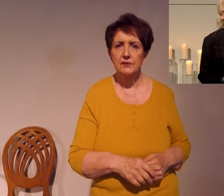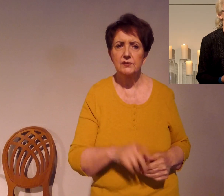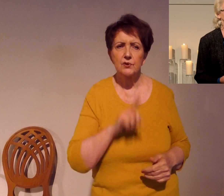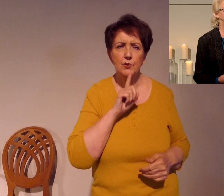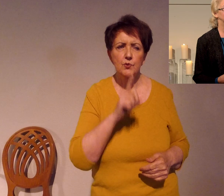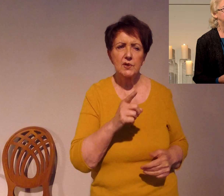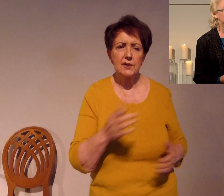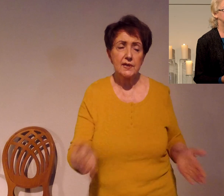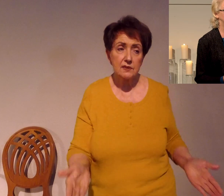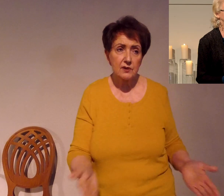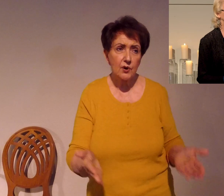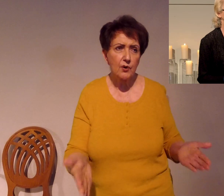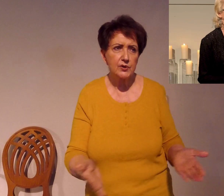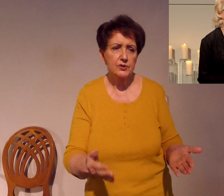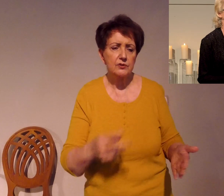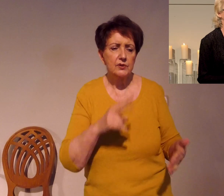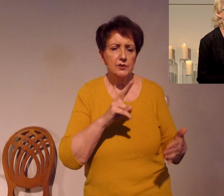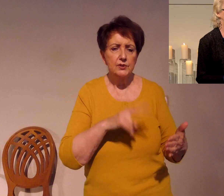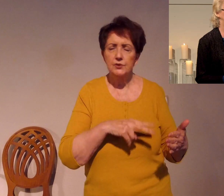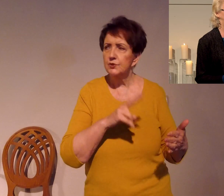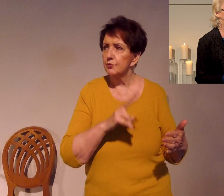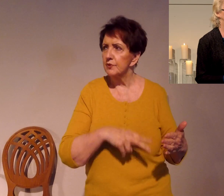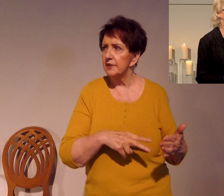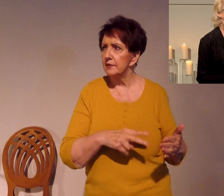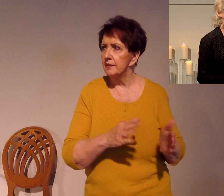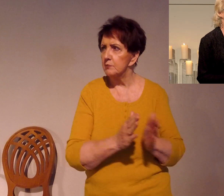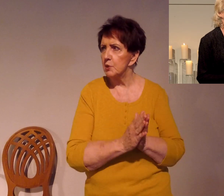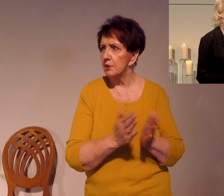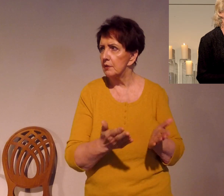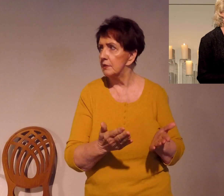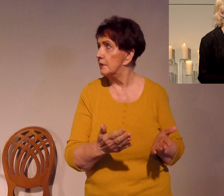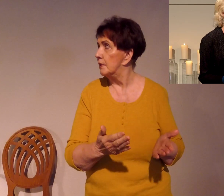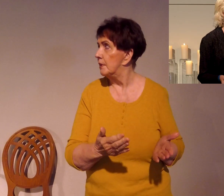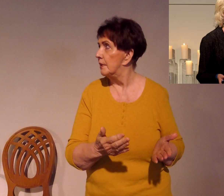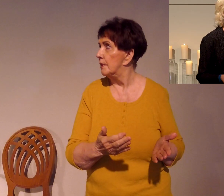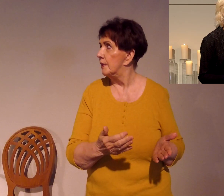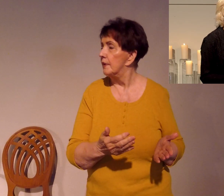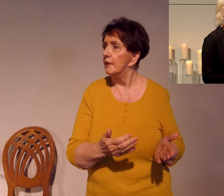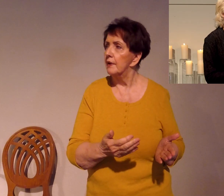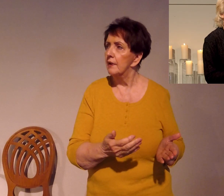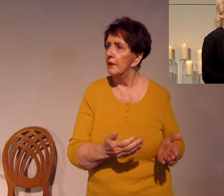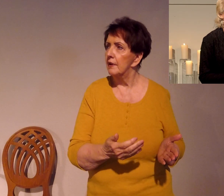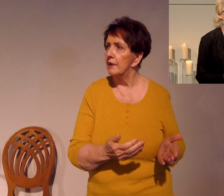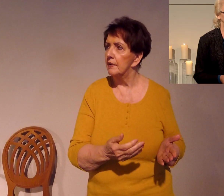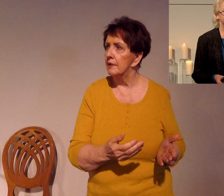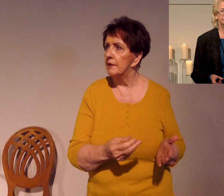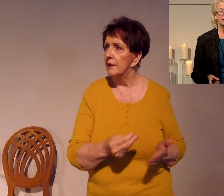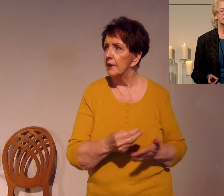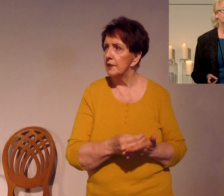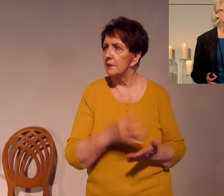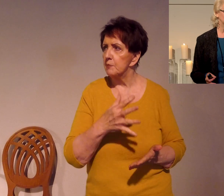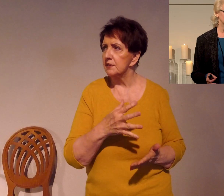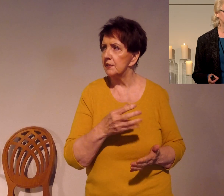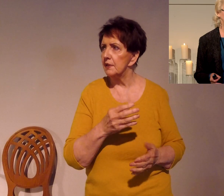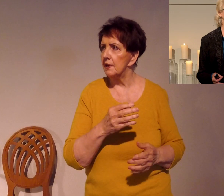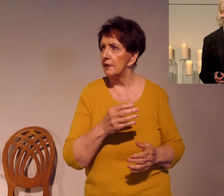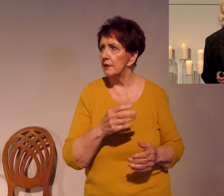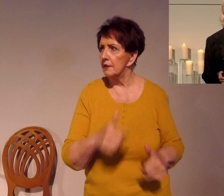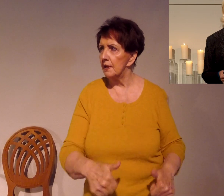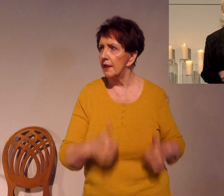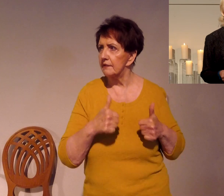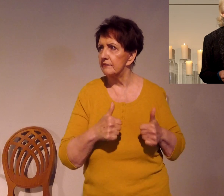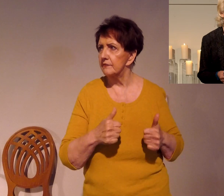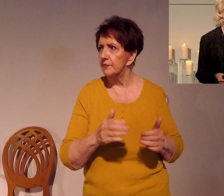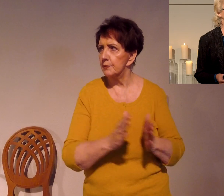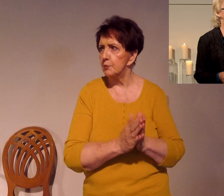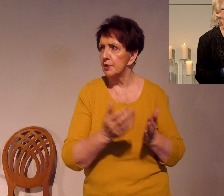want to encourage you to read Dennis Merritt Jones. Can't remember the name of it, An Abundant Life, I think it's called. Dennis Merritt Jones, our book of the